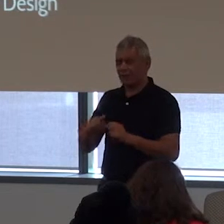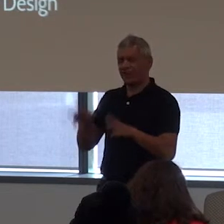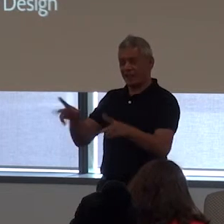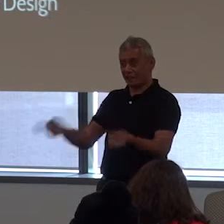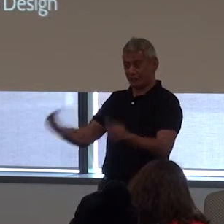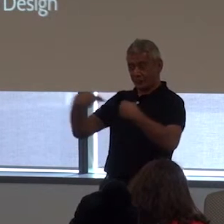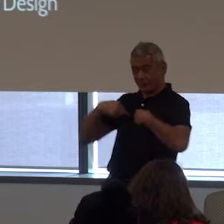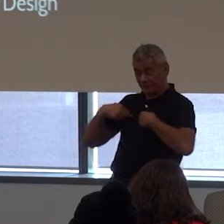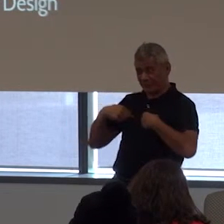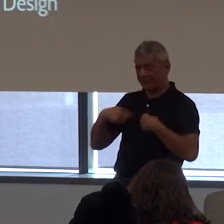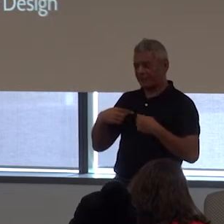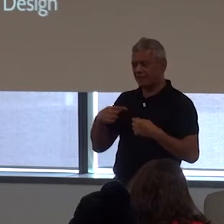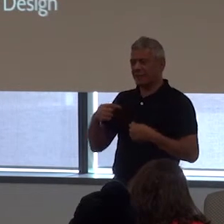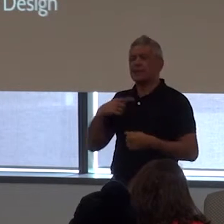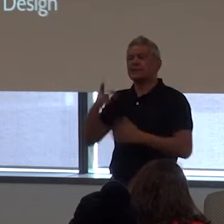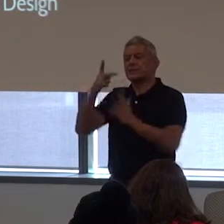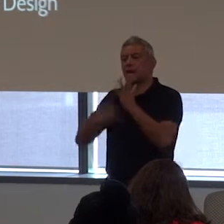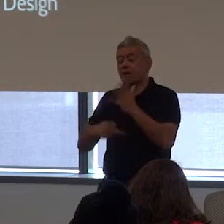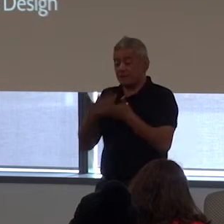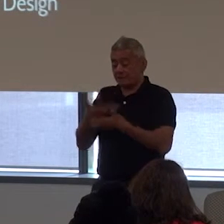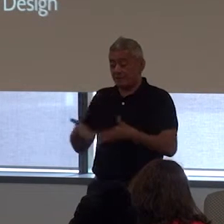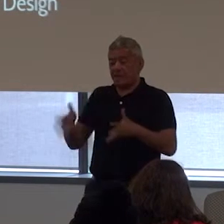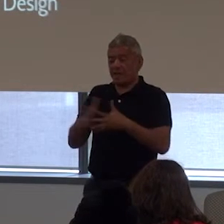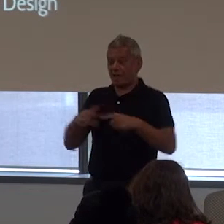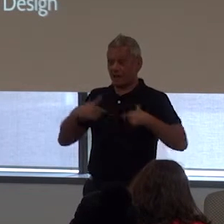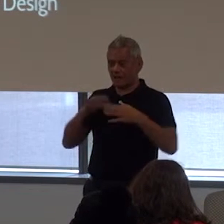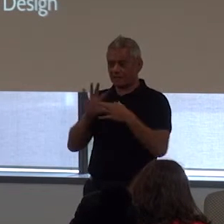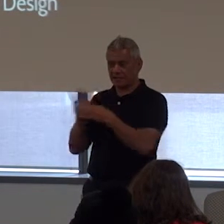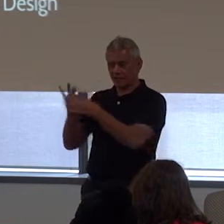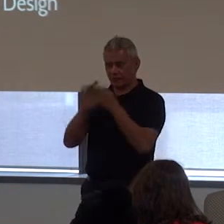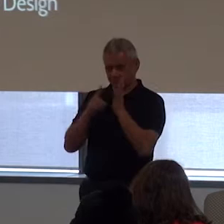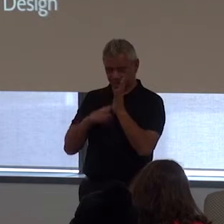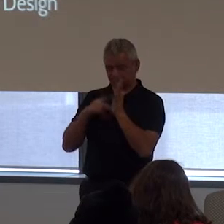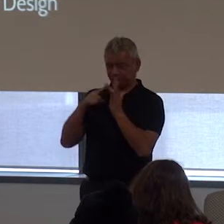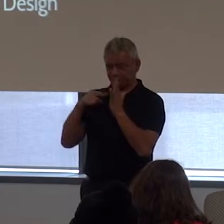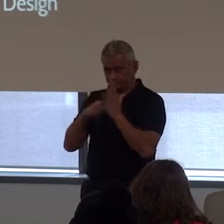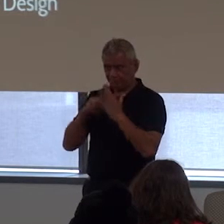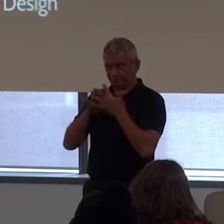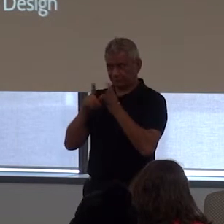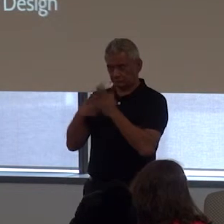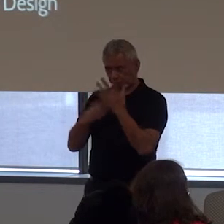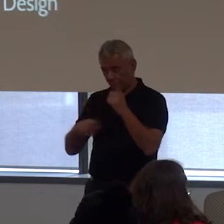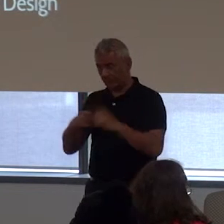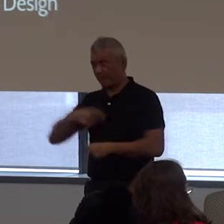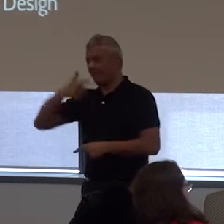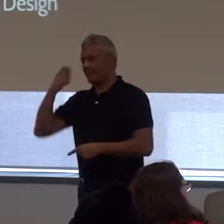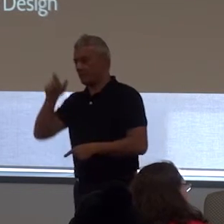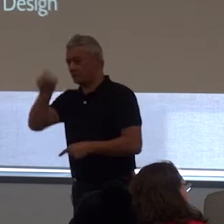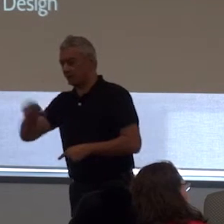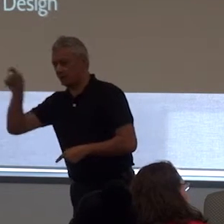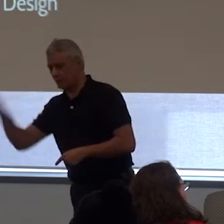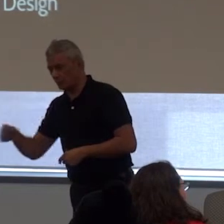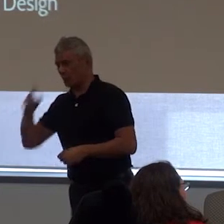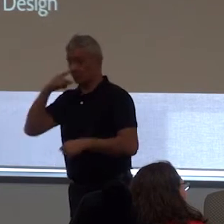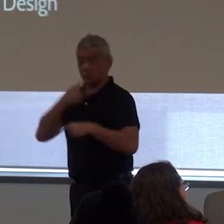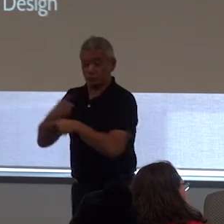them. But, that made me want to get into what I do now. And it's, talk about it, learn more. There's